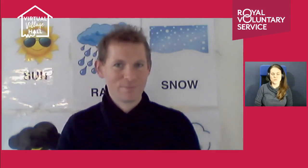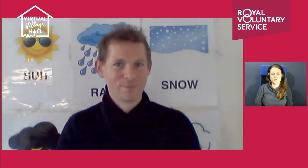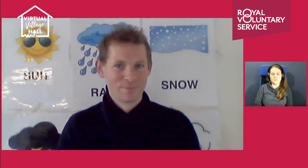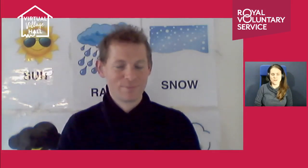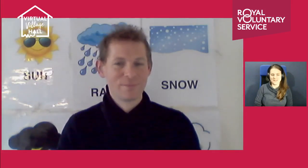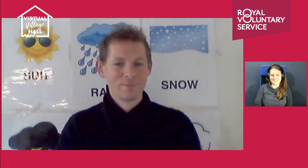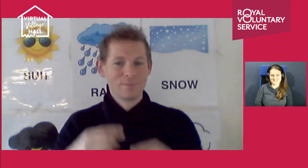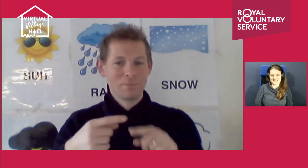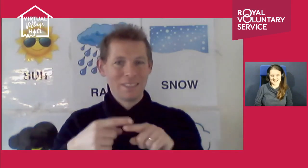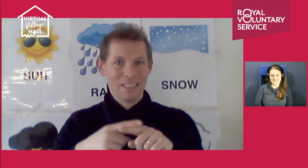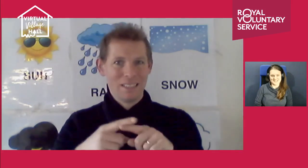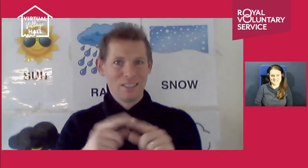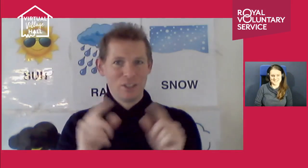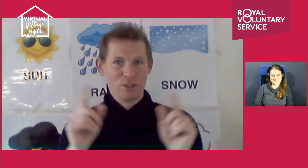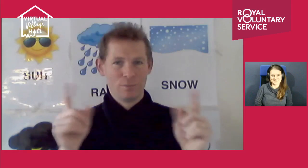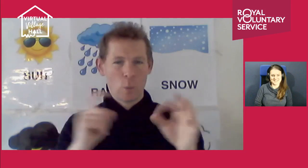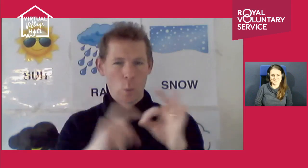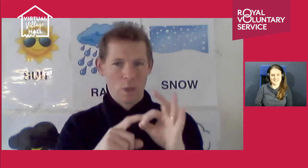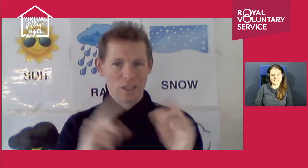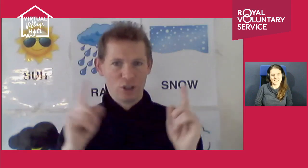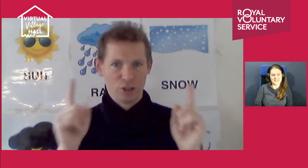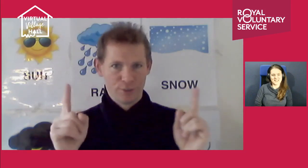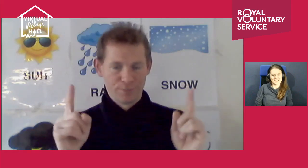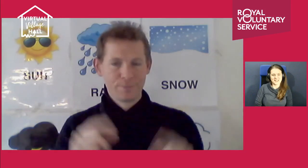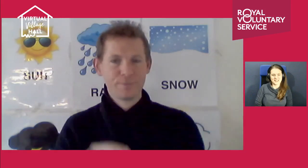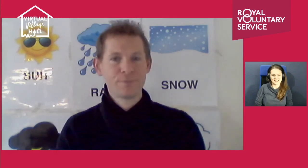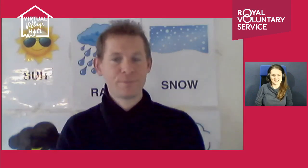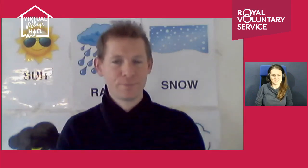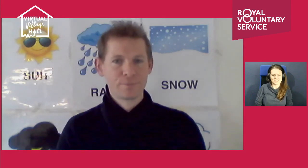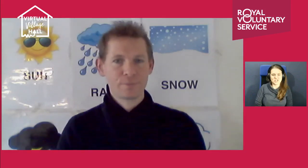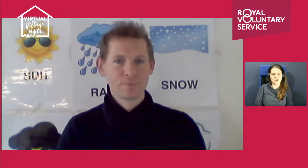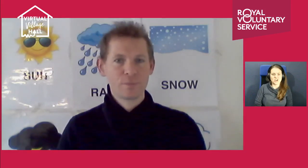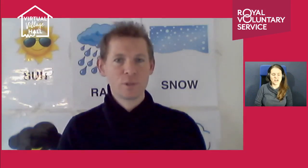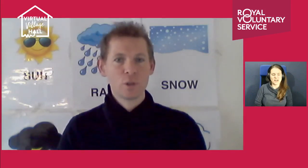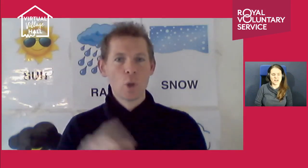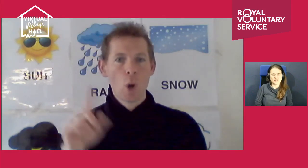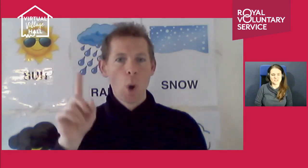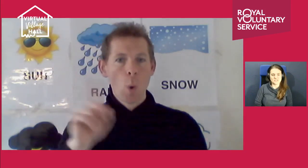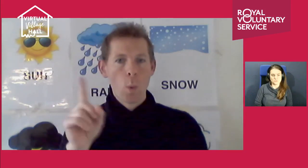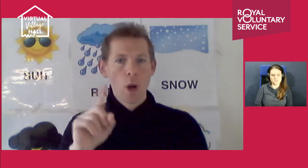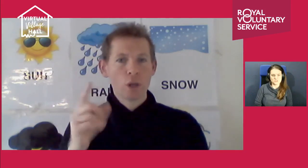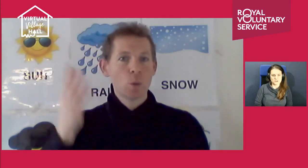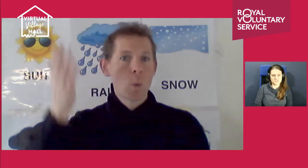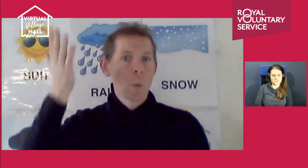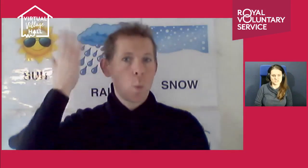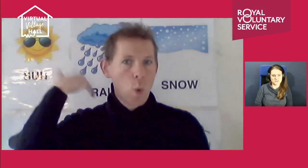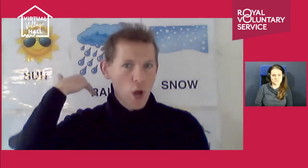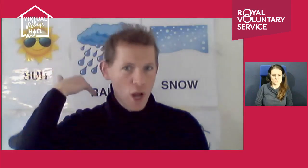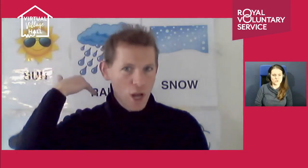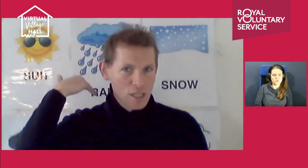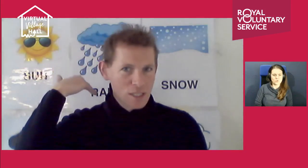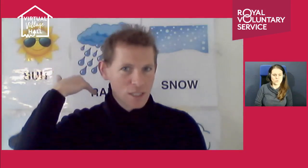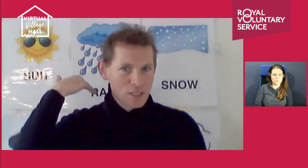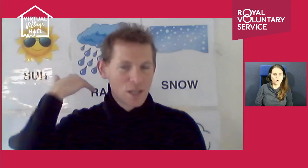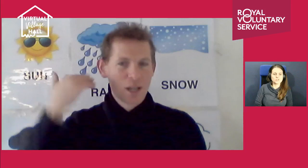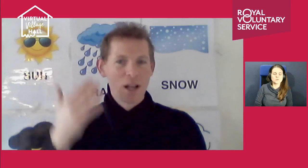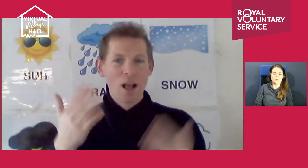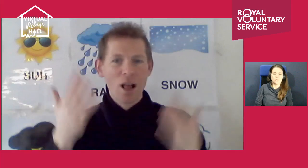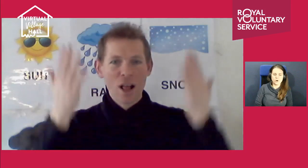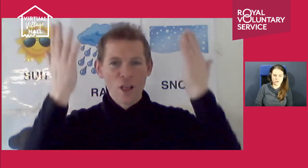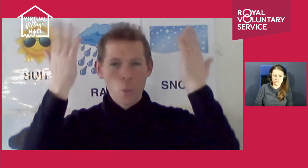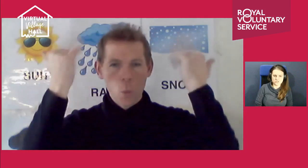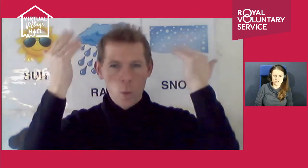So, one last thing to tell you. In English, we'll do the question, right?